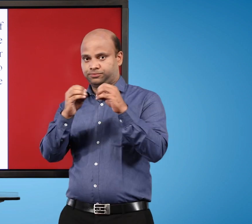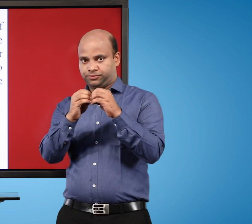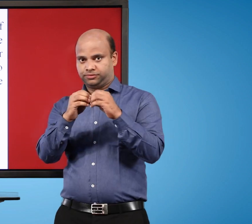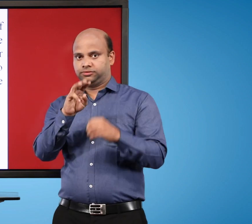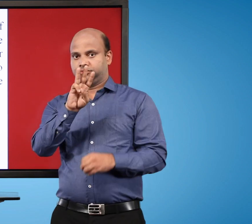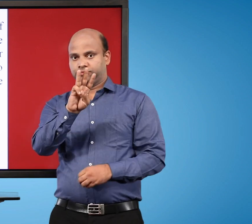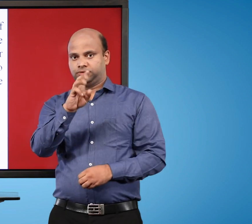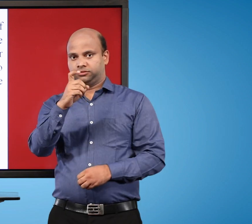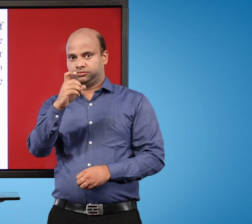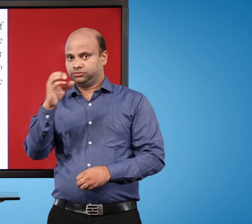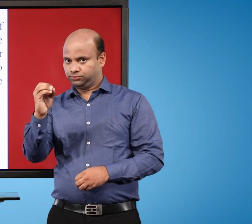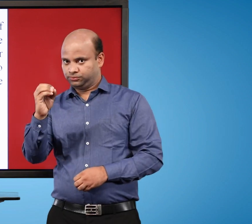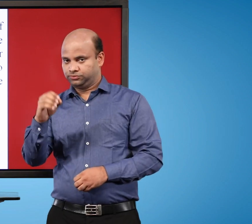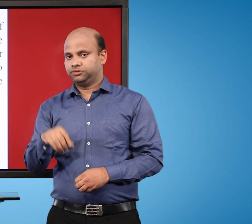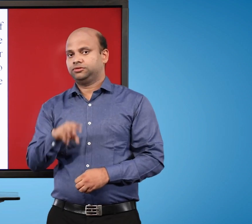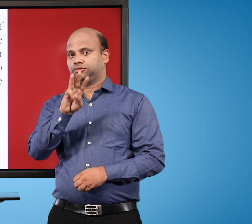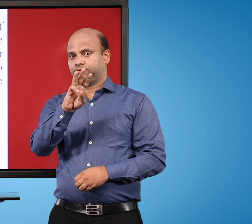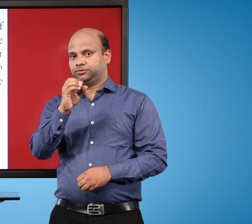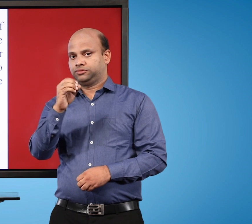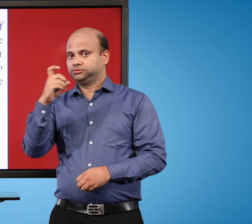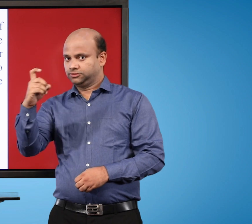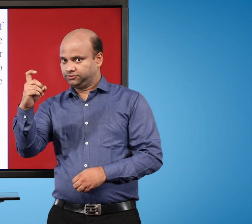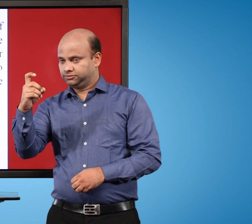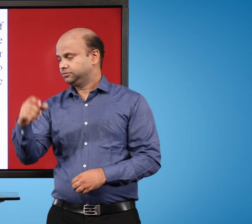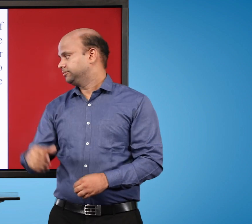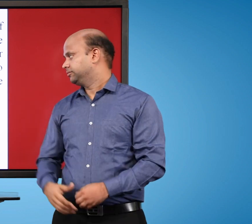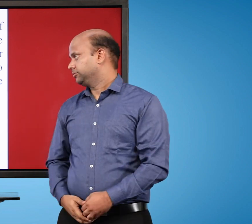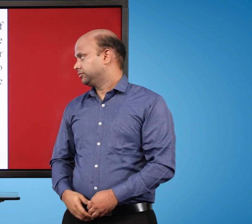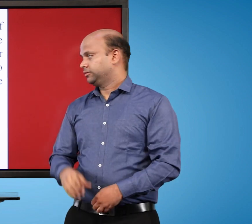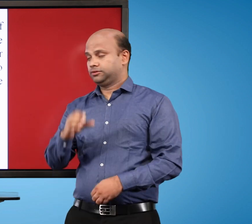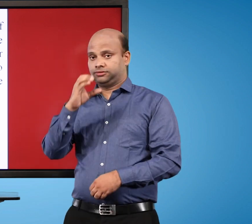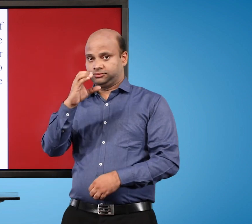B. 370, 307. C.